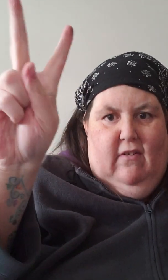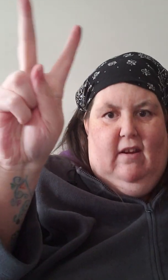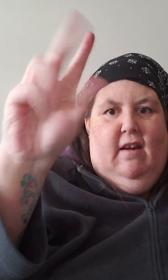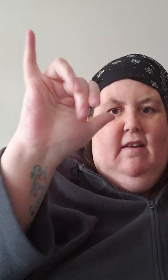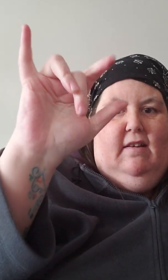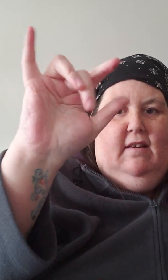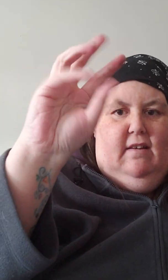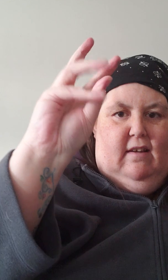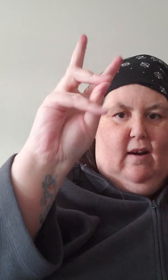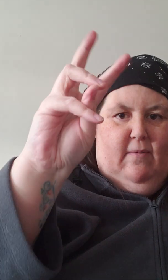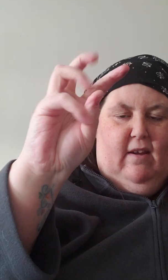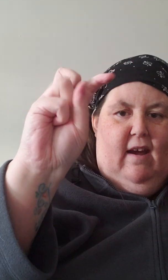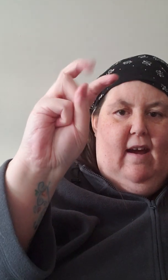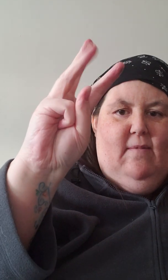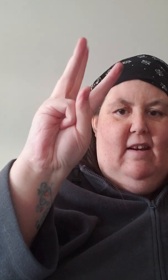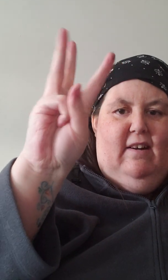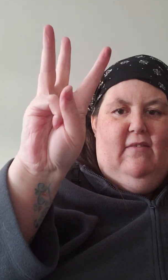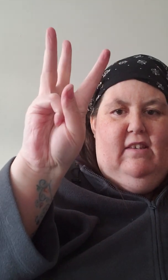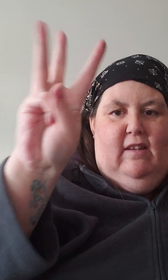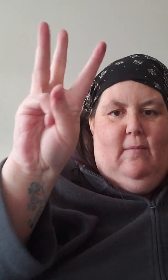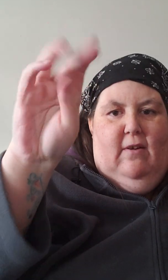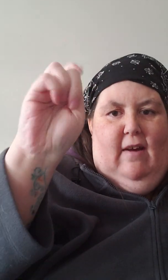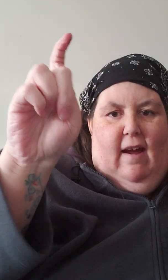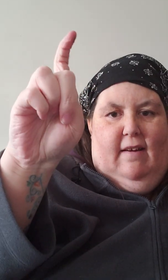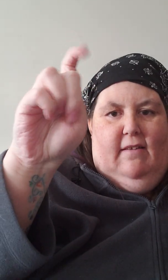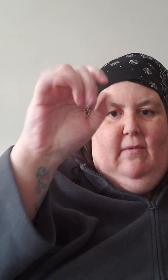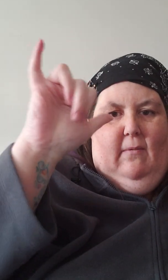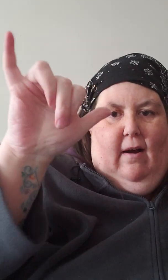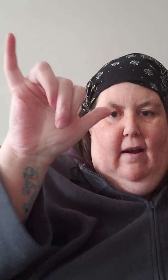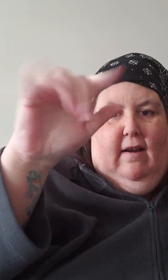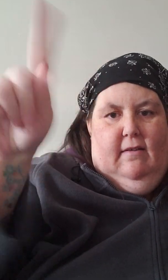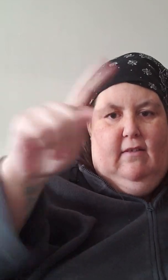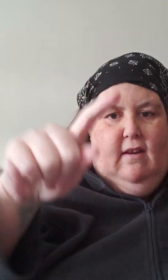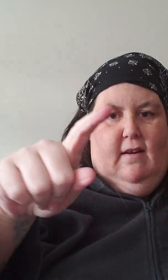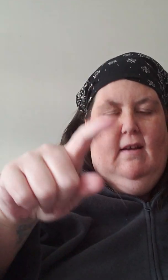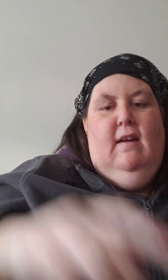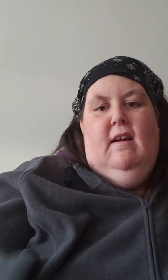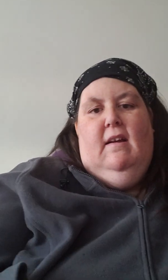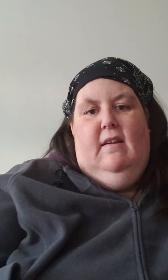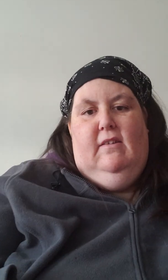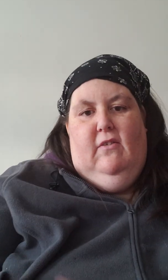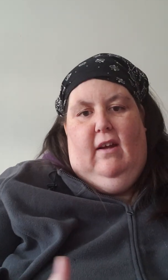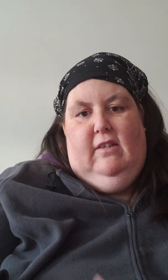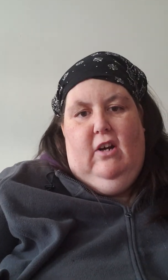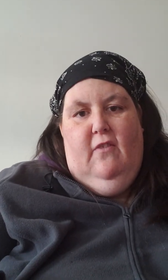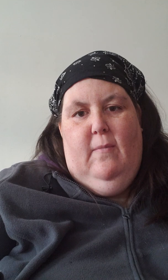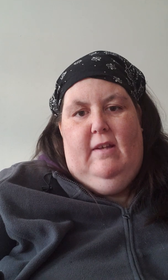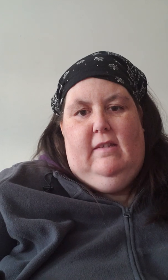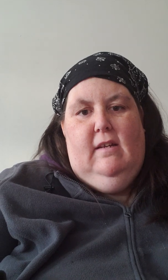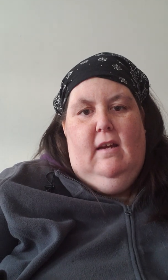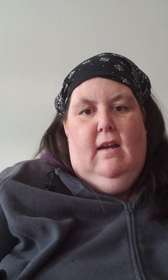T-U-V, W, I'm getting nervous, W, X, Y, and Z. And so that's your alphabets.